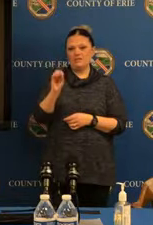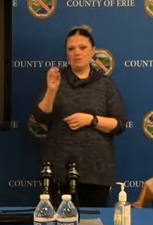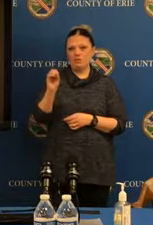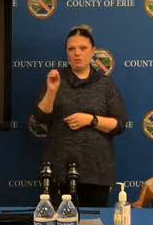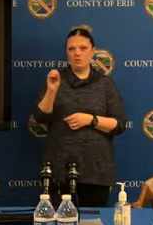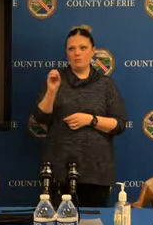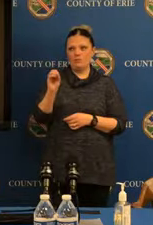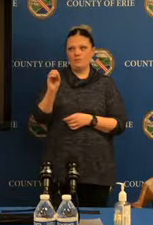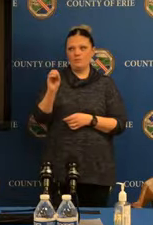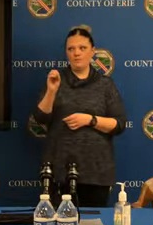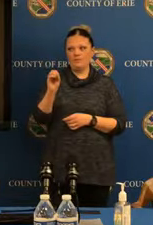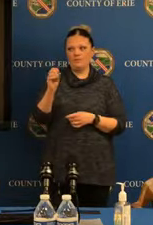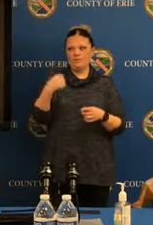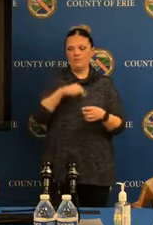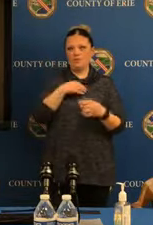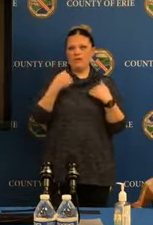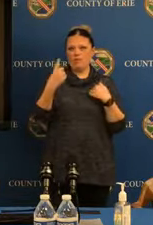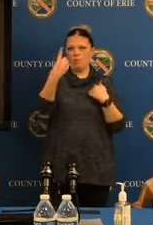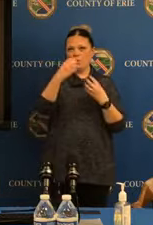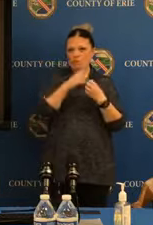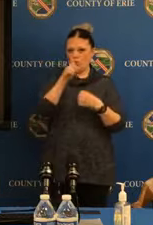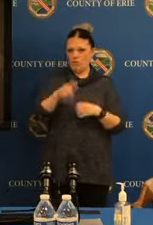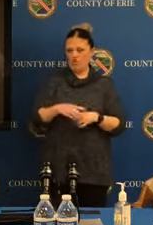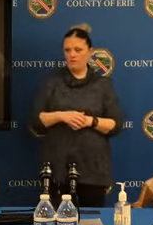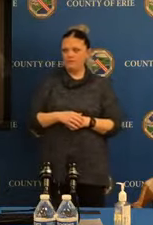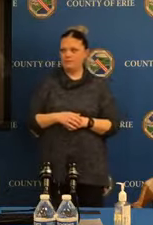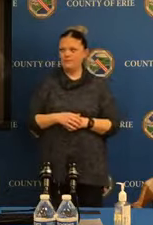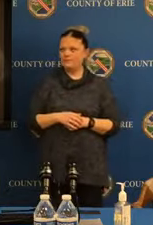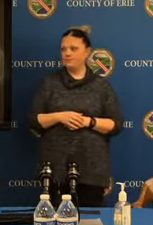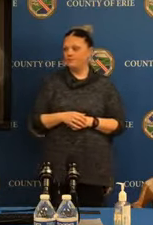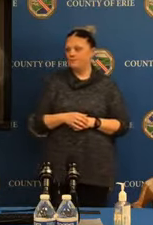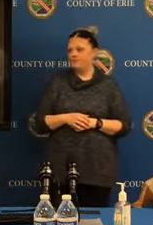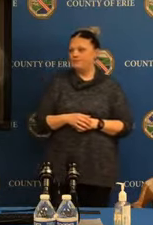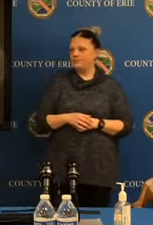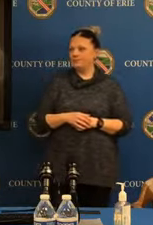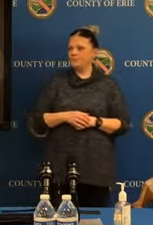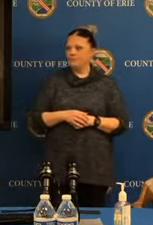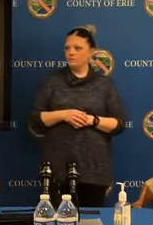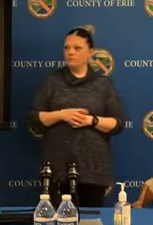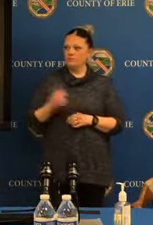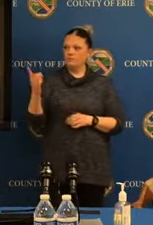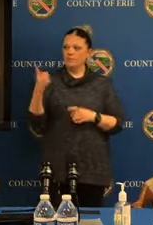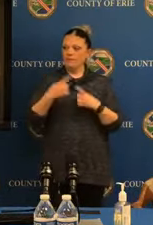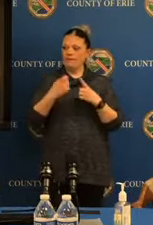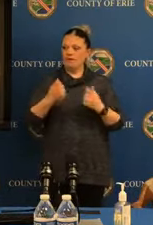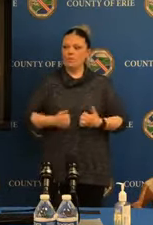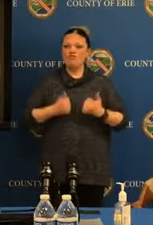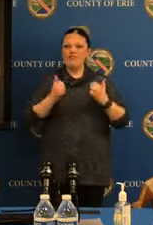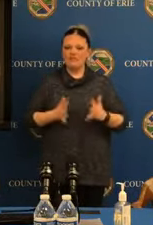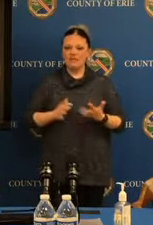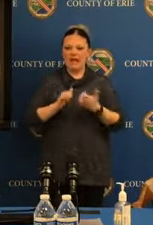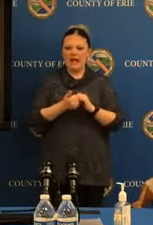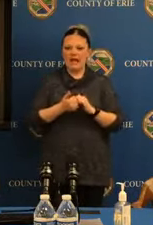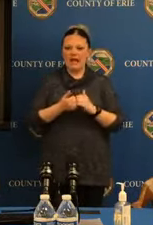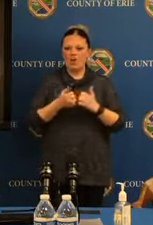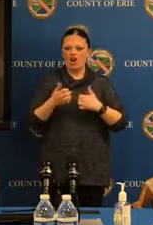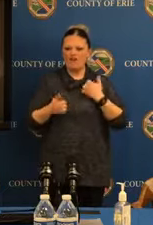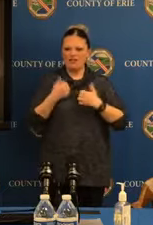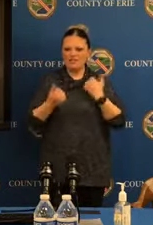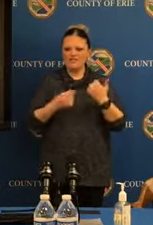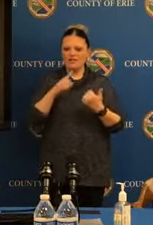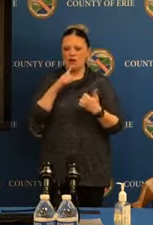212-416-8700. We've got one more question. So this is from a resident. How aggressively are